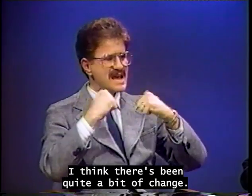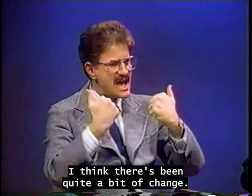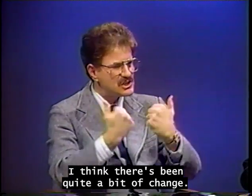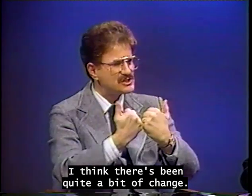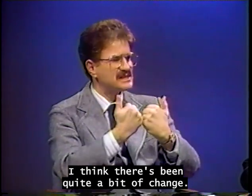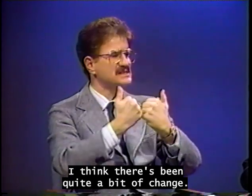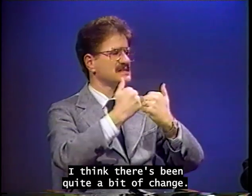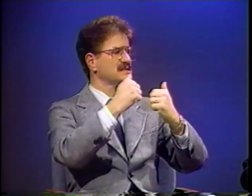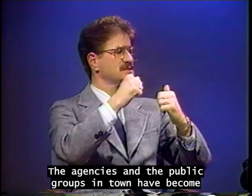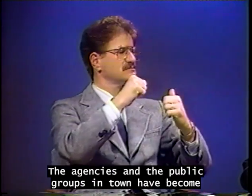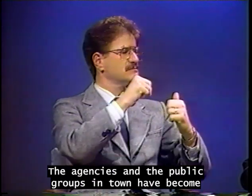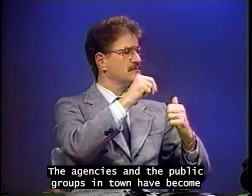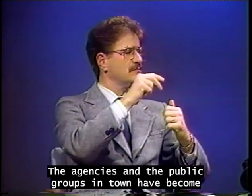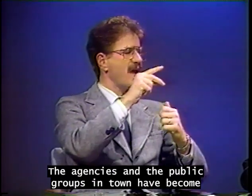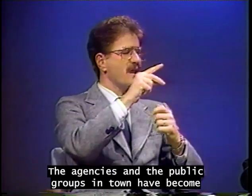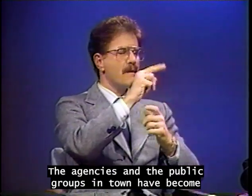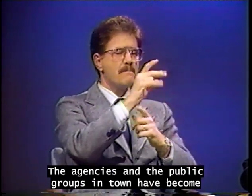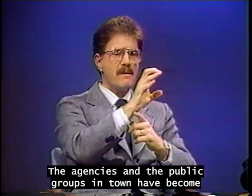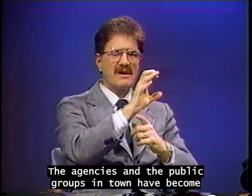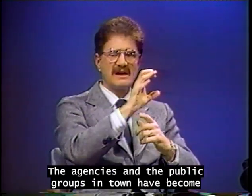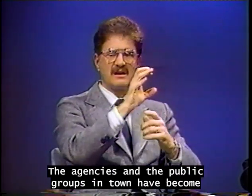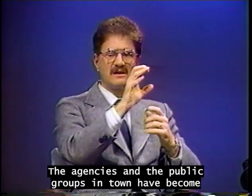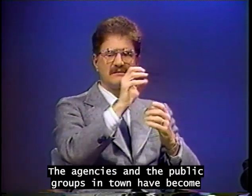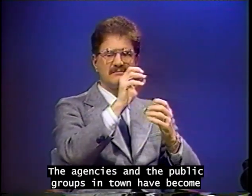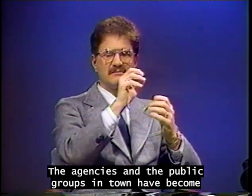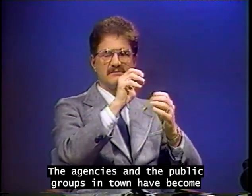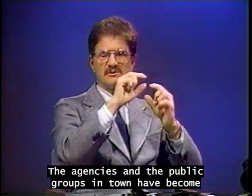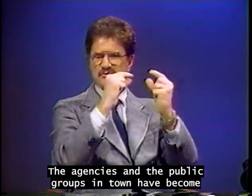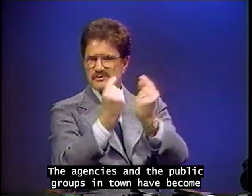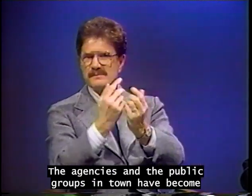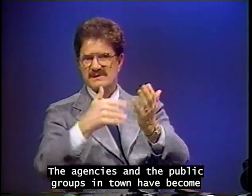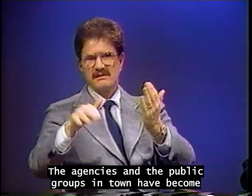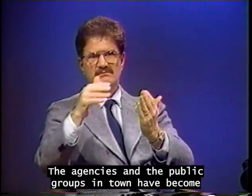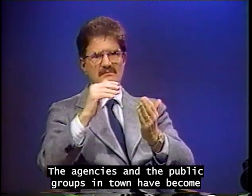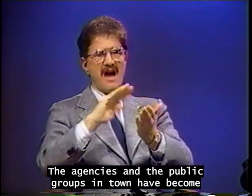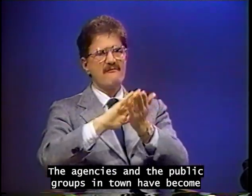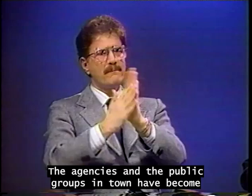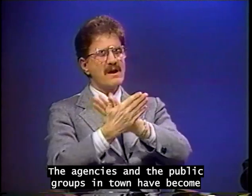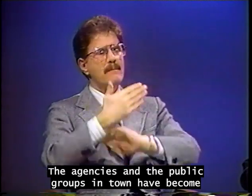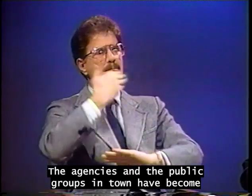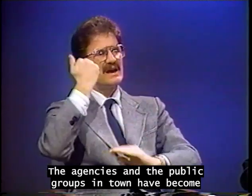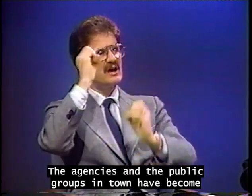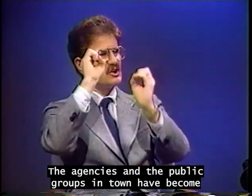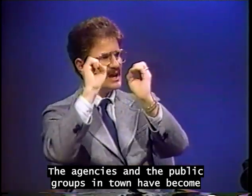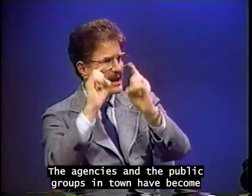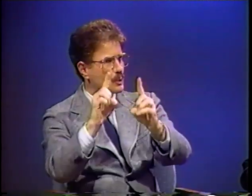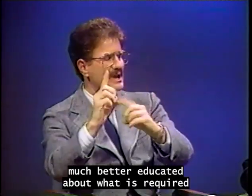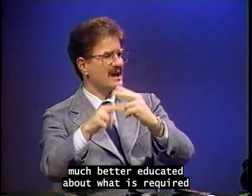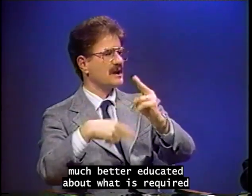bit of change. The agencies and the public groups in town have become